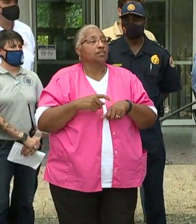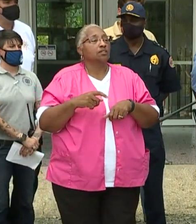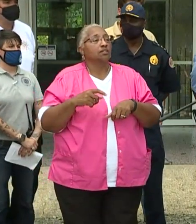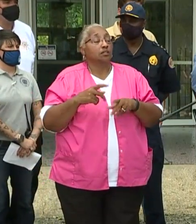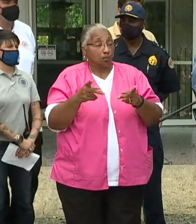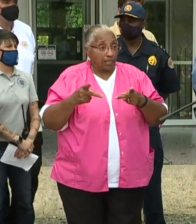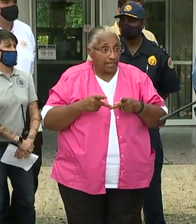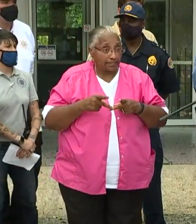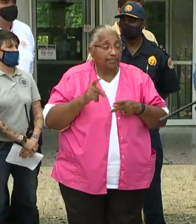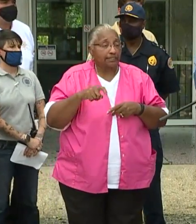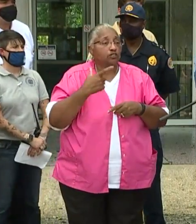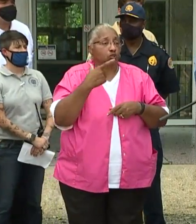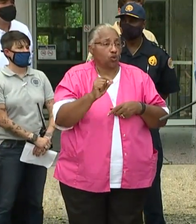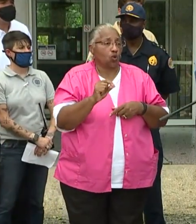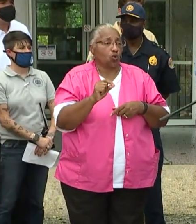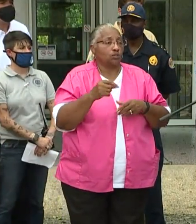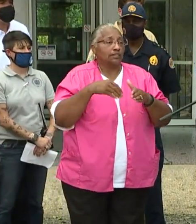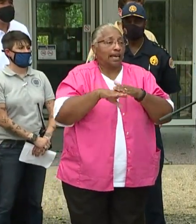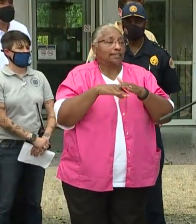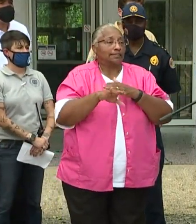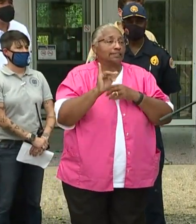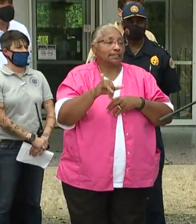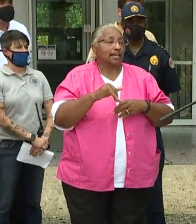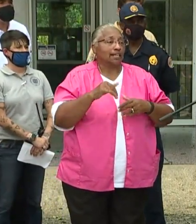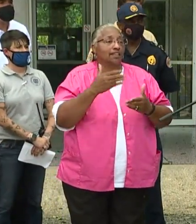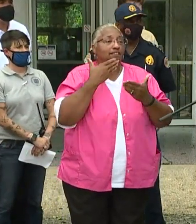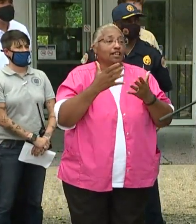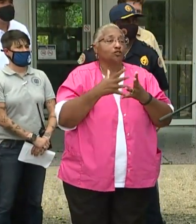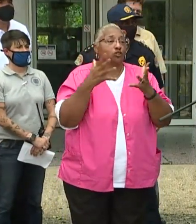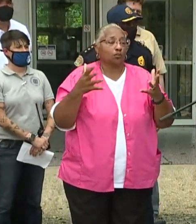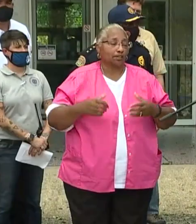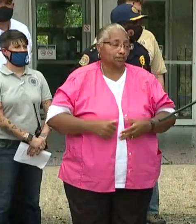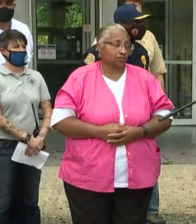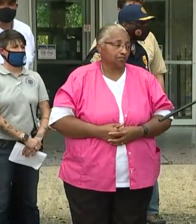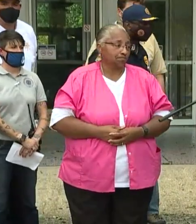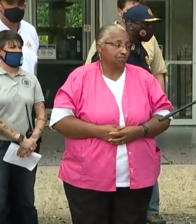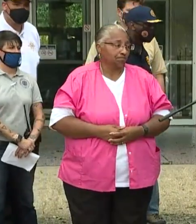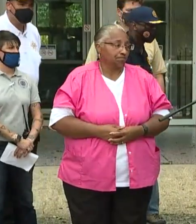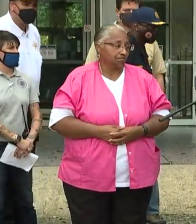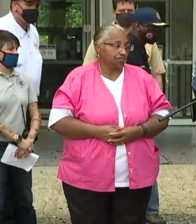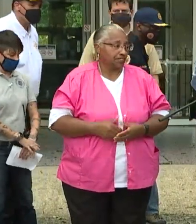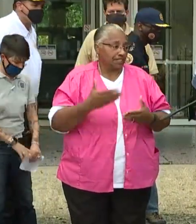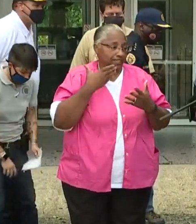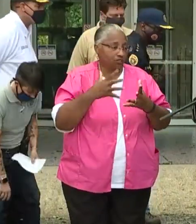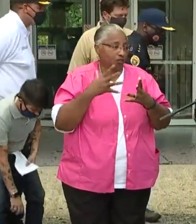access those resources. More information to come. Thank you so much. Thank you all so much.